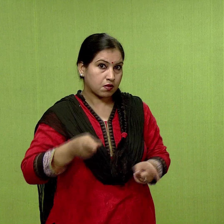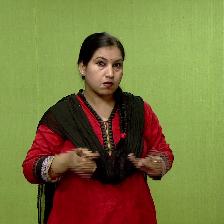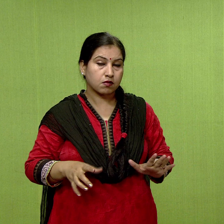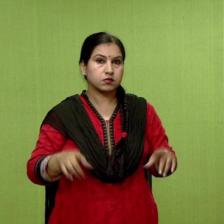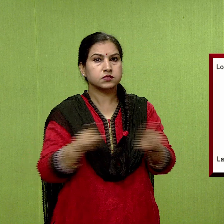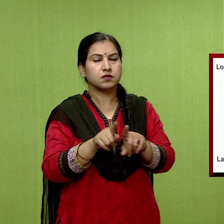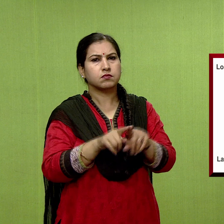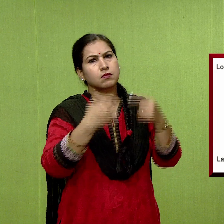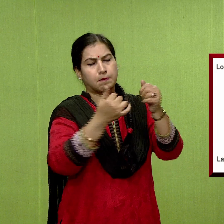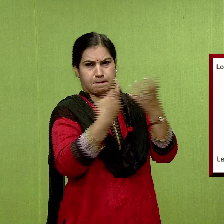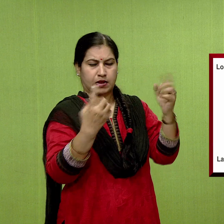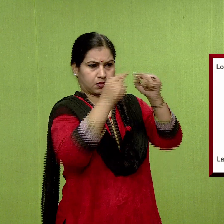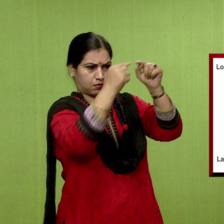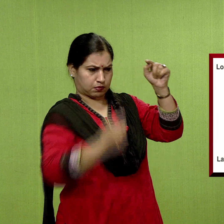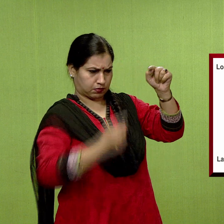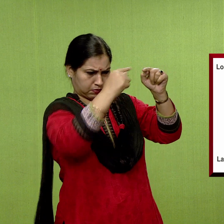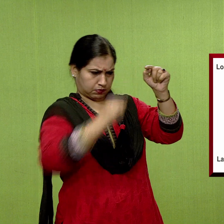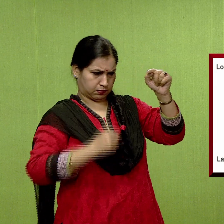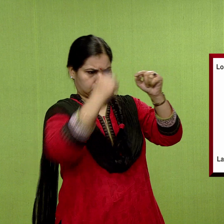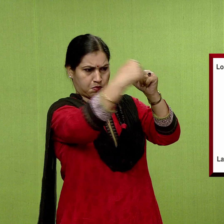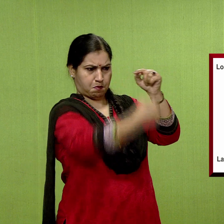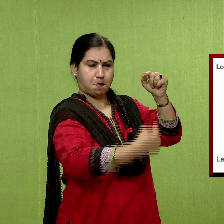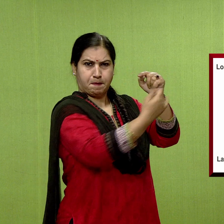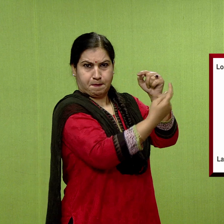All the other latitudes and longitudes